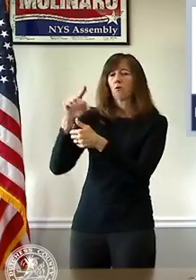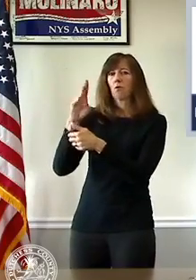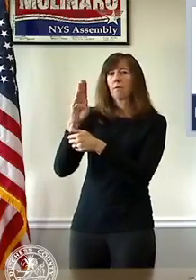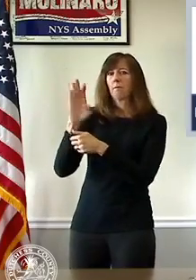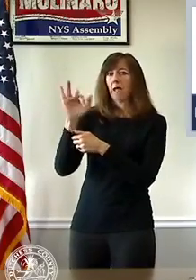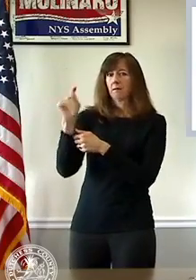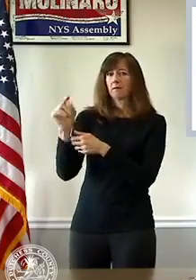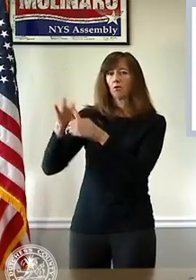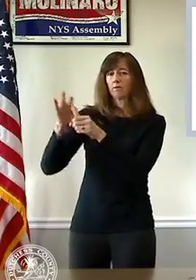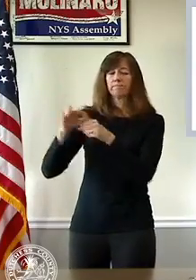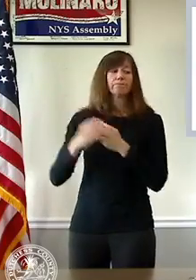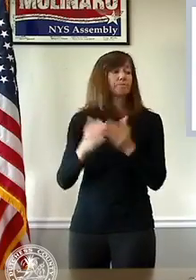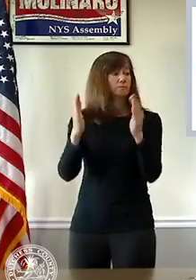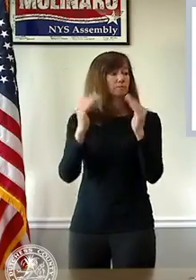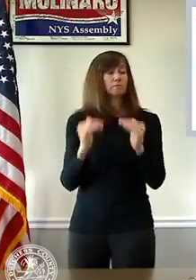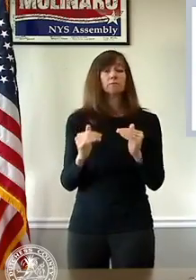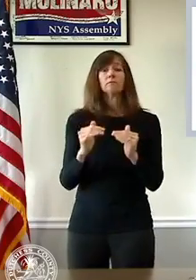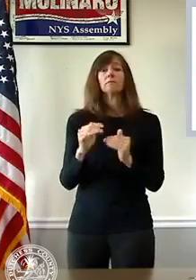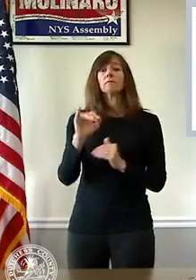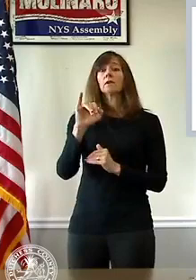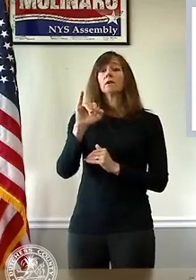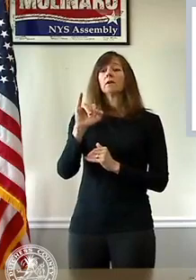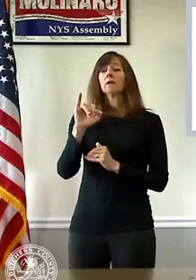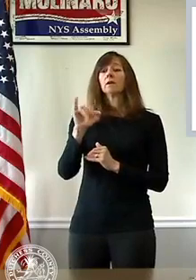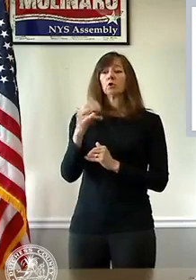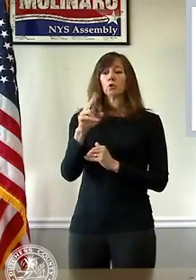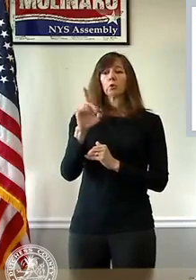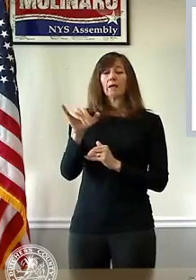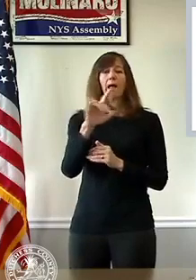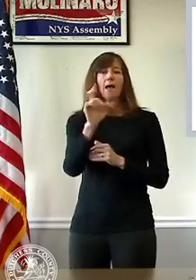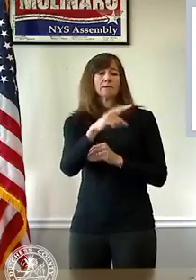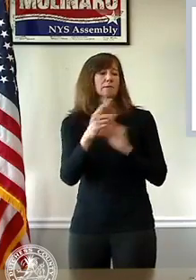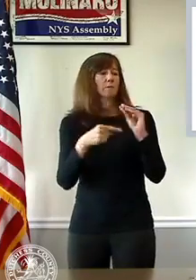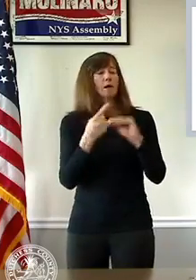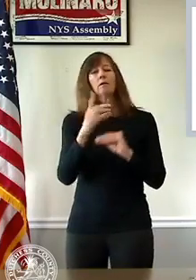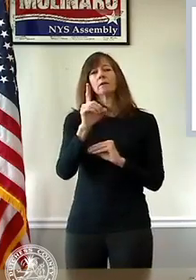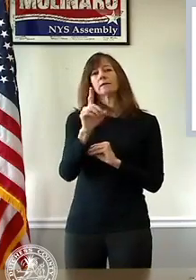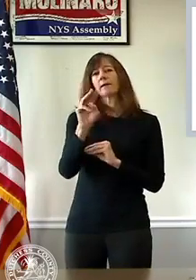Judy, DMVs. New York State has